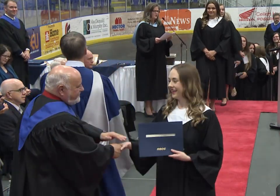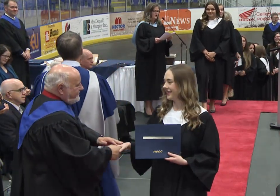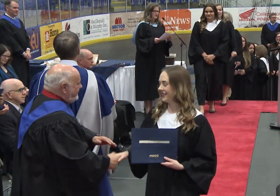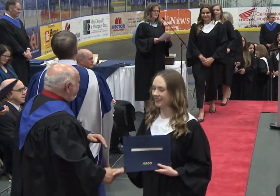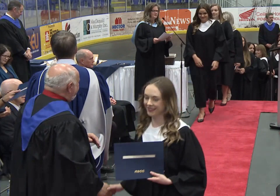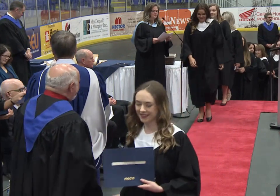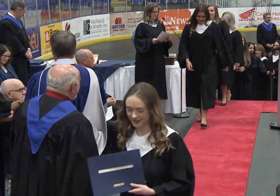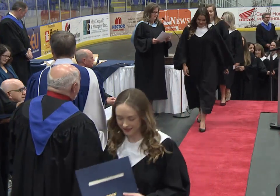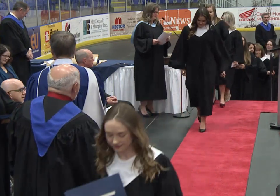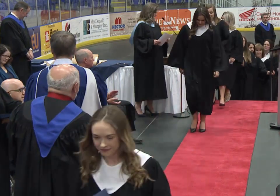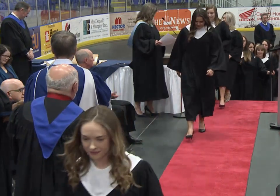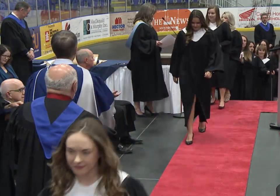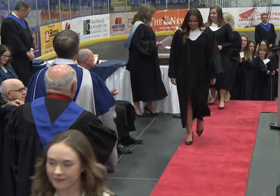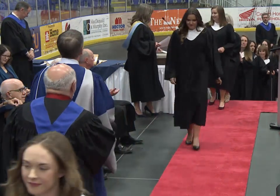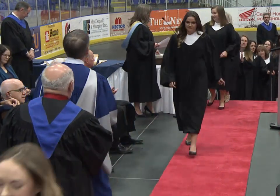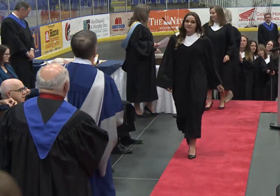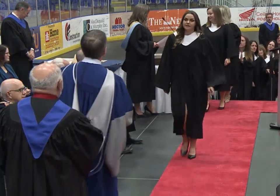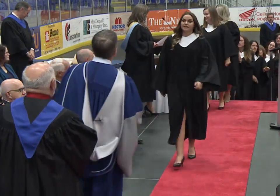London Knoll.